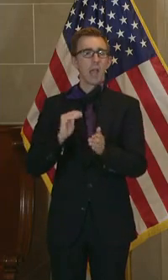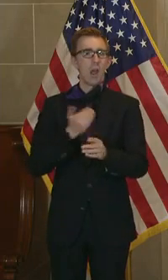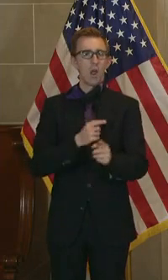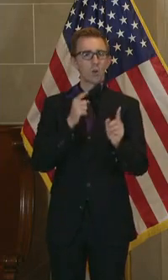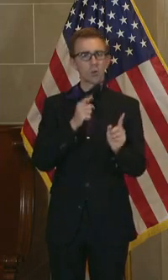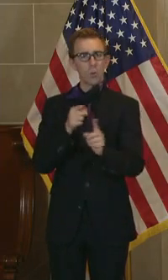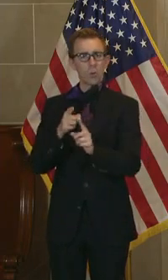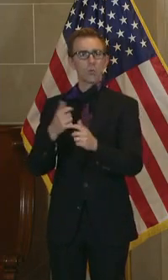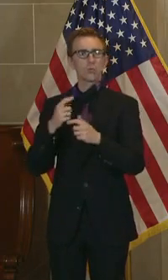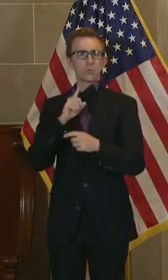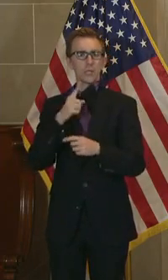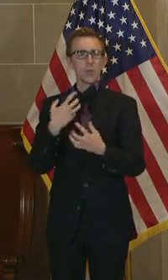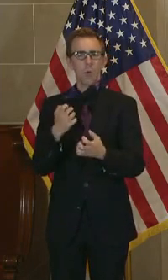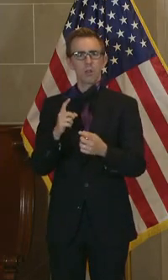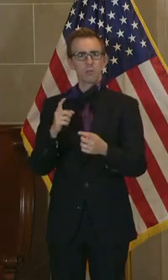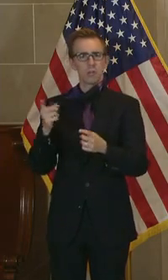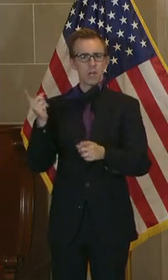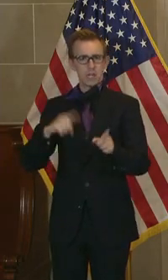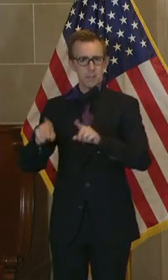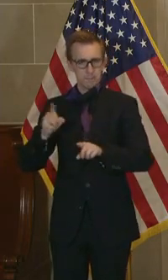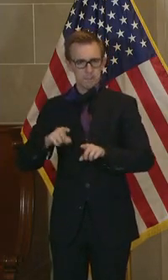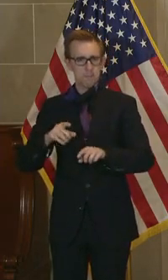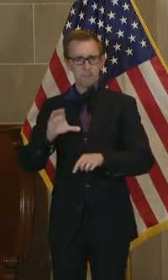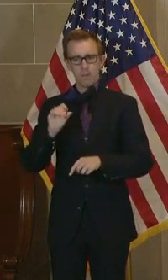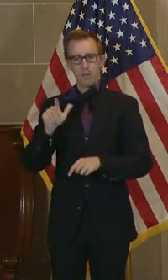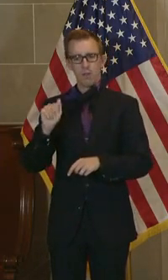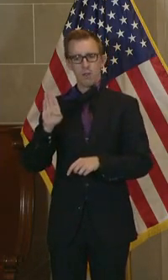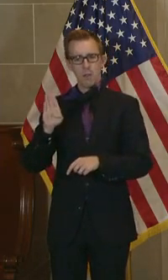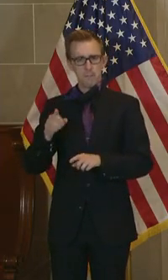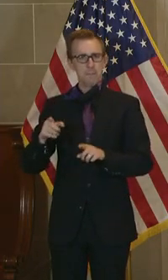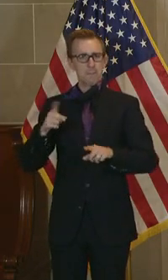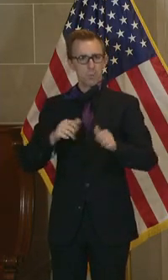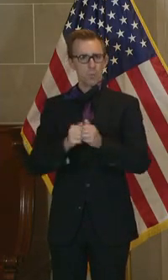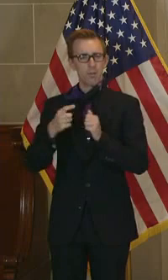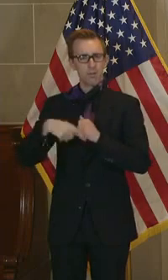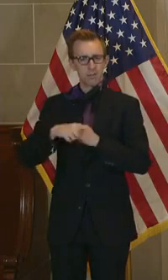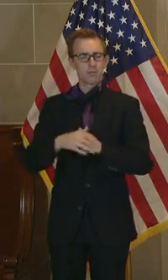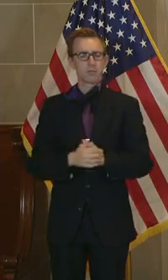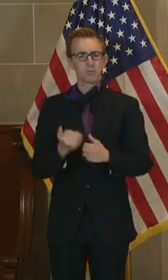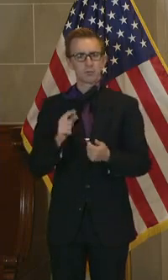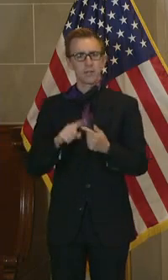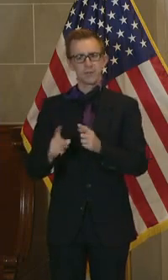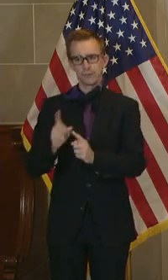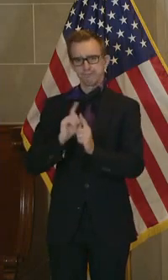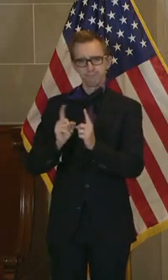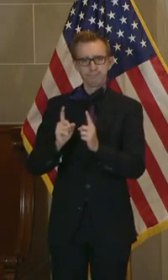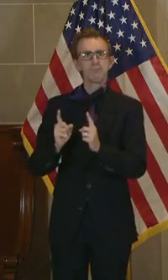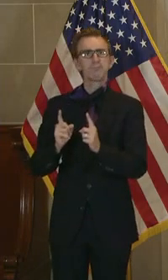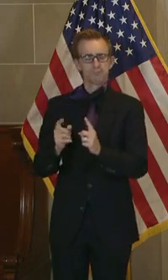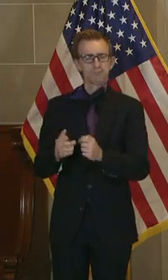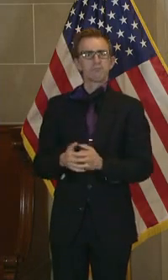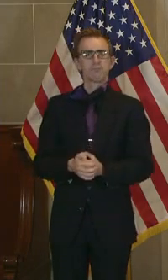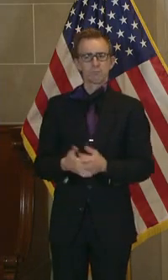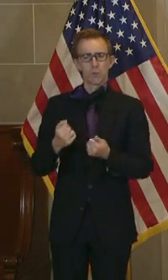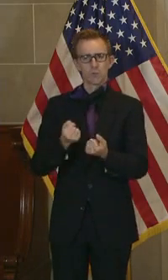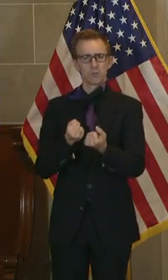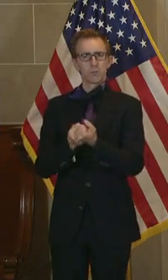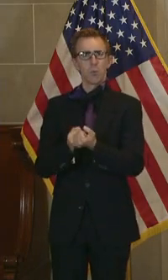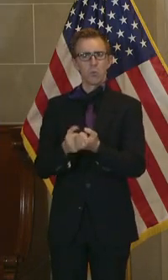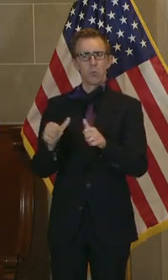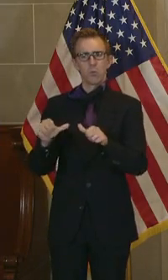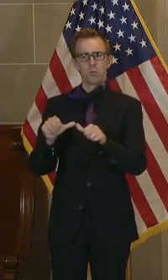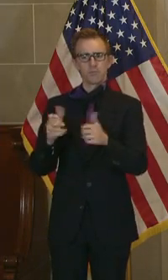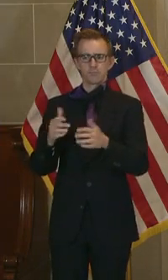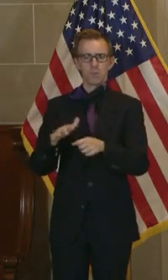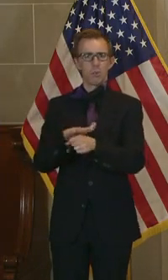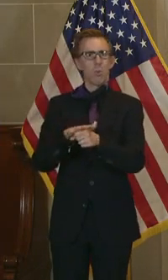be collaborative. We go in and try to engage in conversations and support our local health